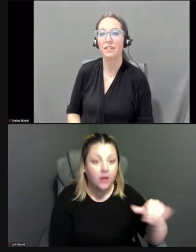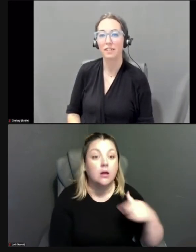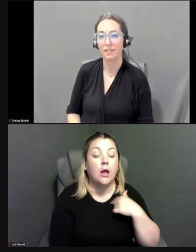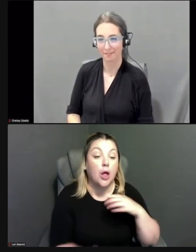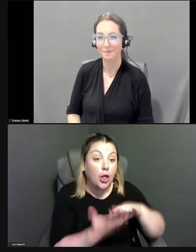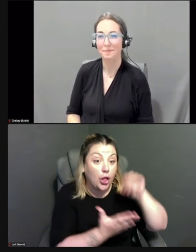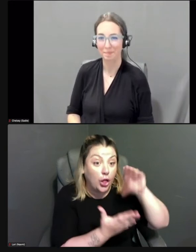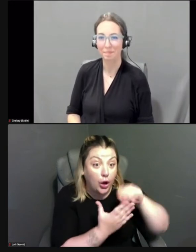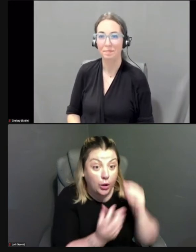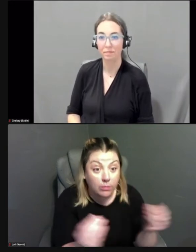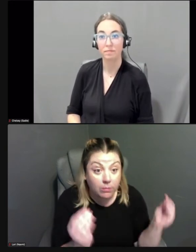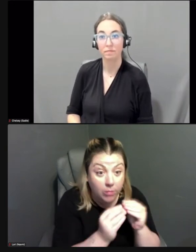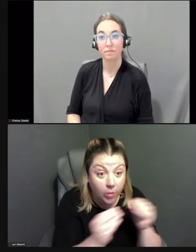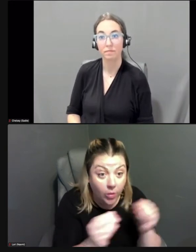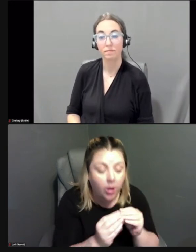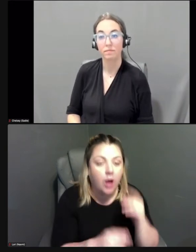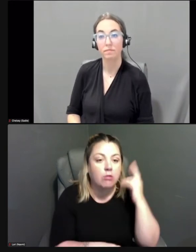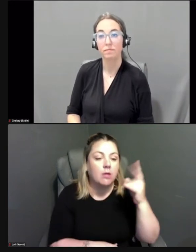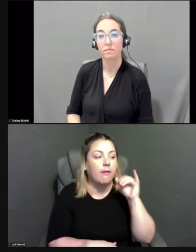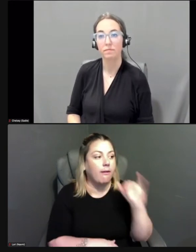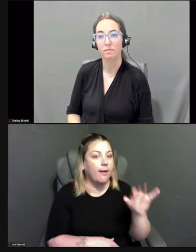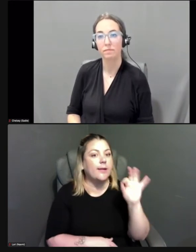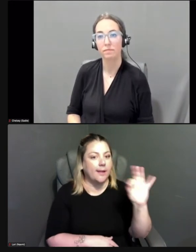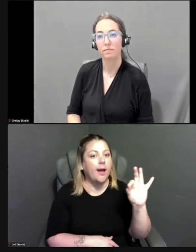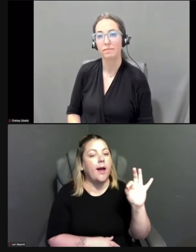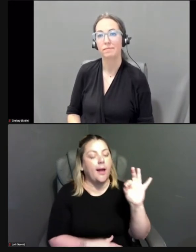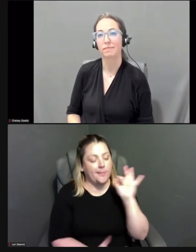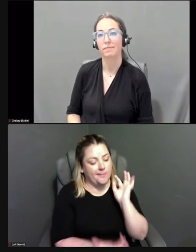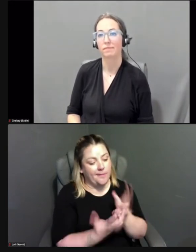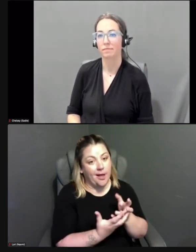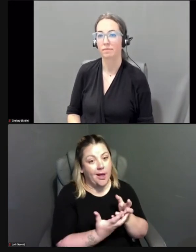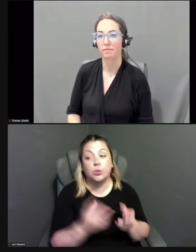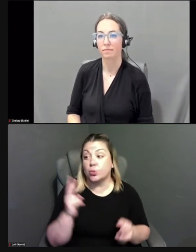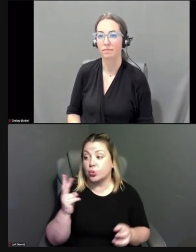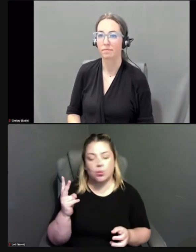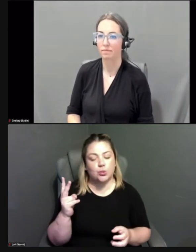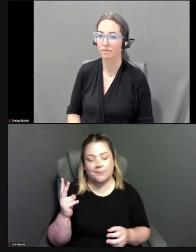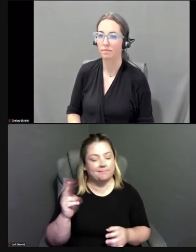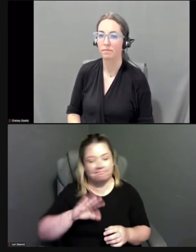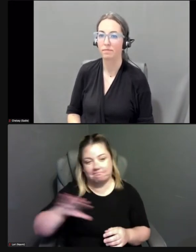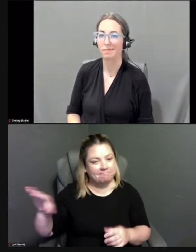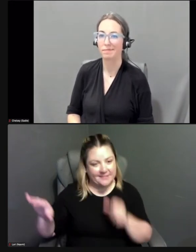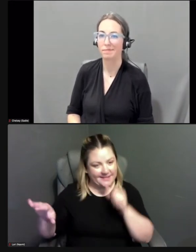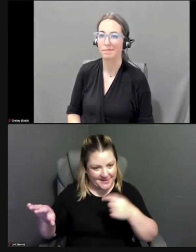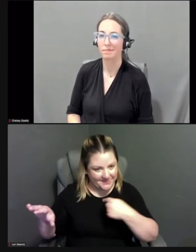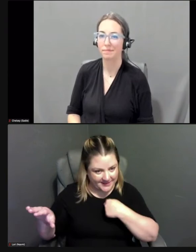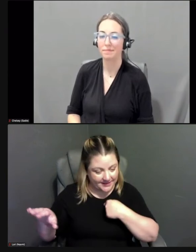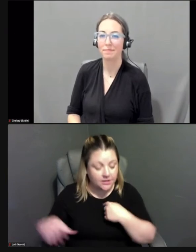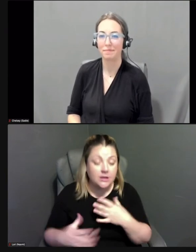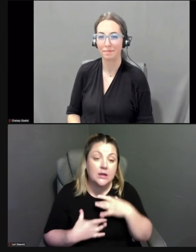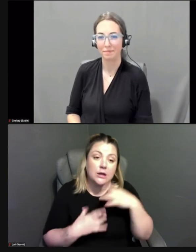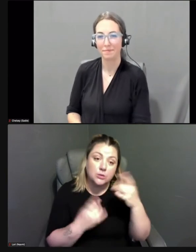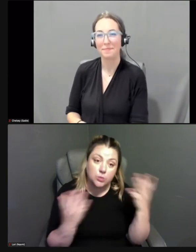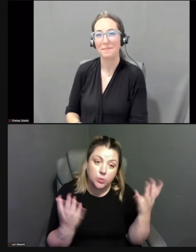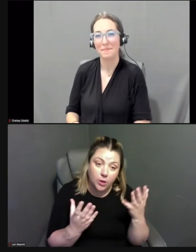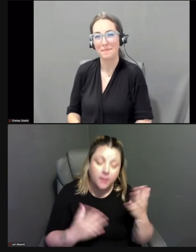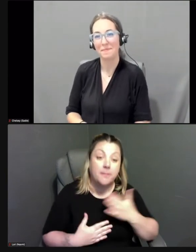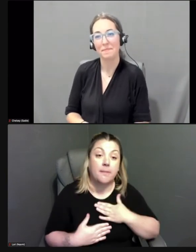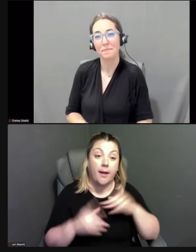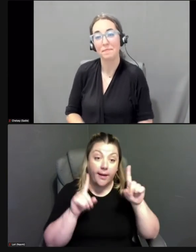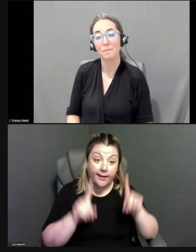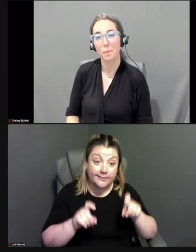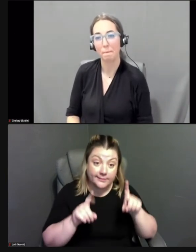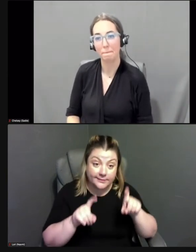relate to the 9 and relate a lot less to the 2. Yeah. What's interesting is that the test I took showed that I